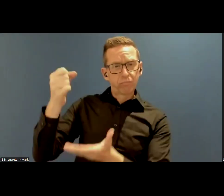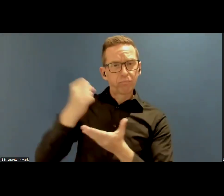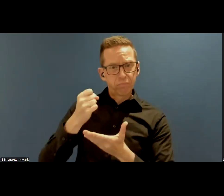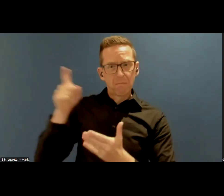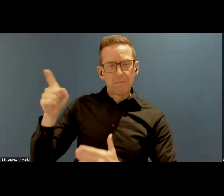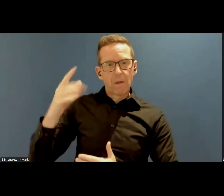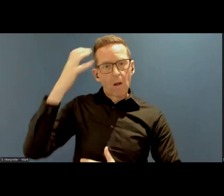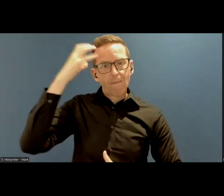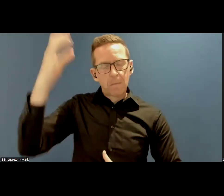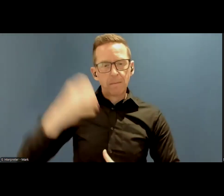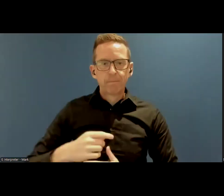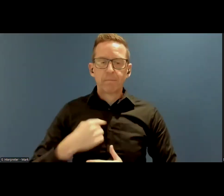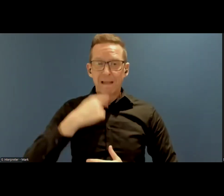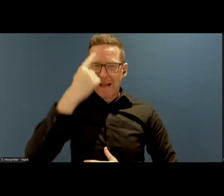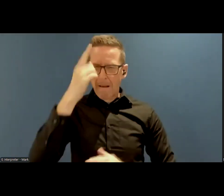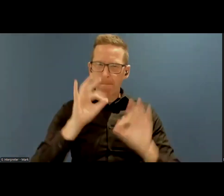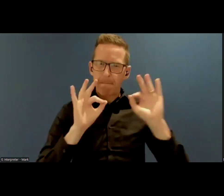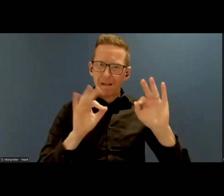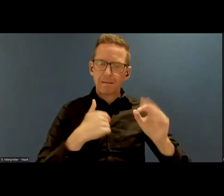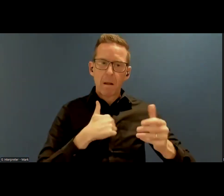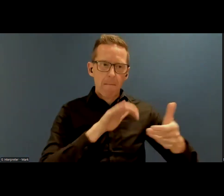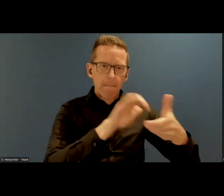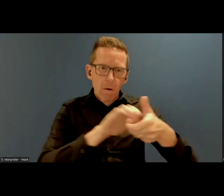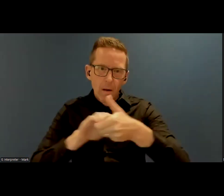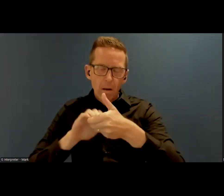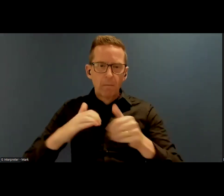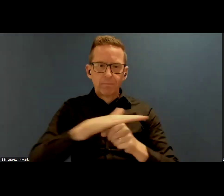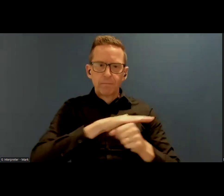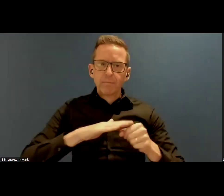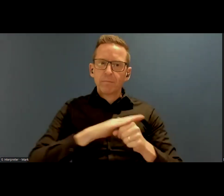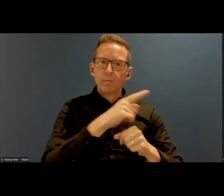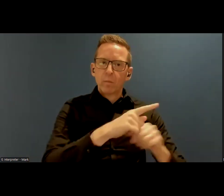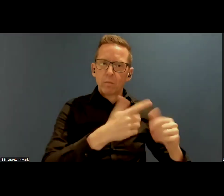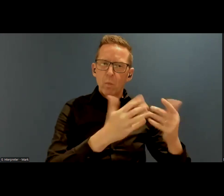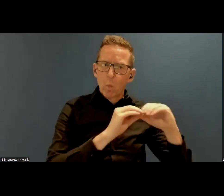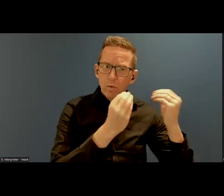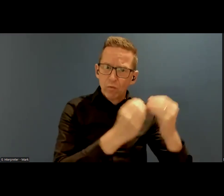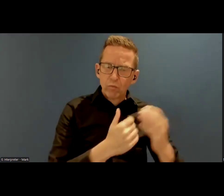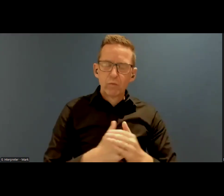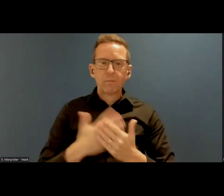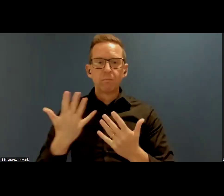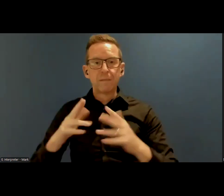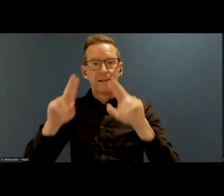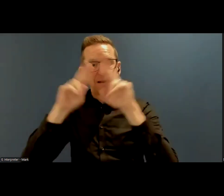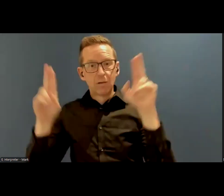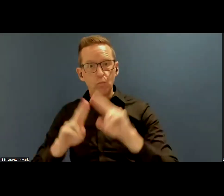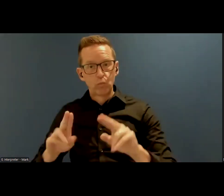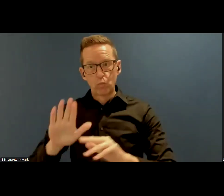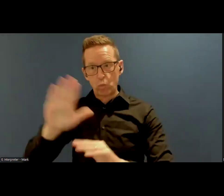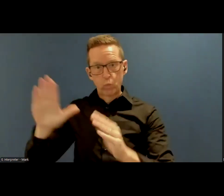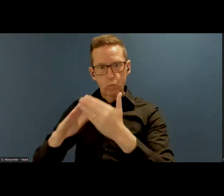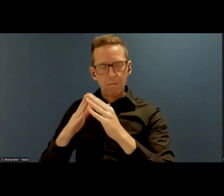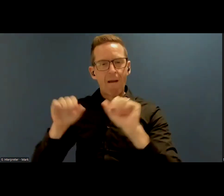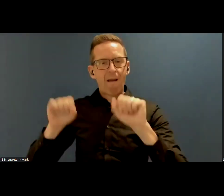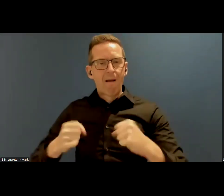both locally and internationally. So the international community plays a key role in the enactment